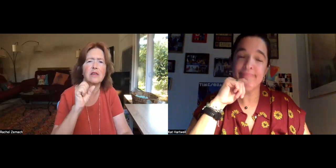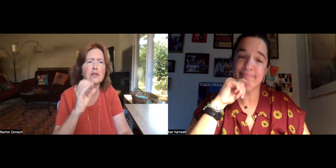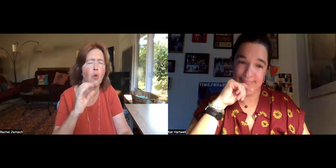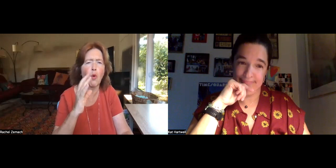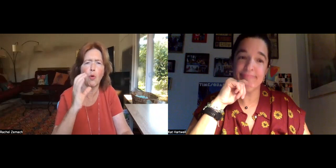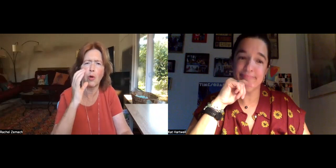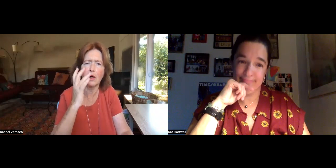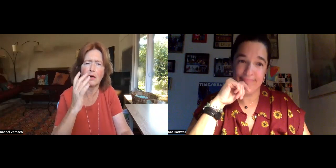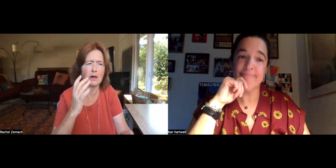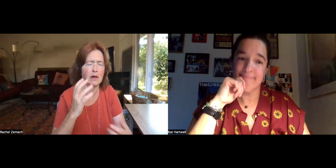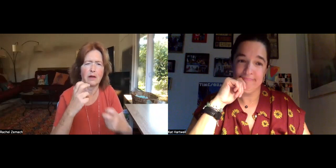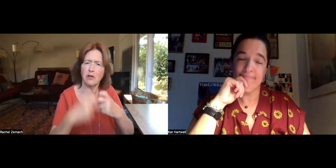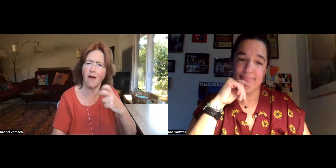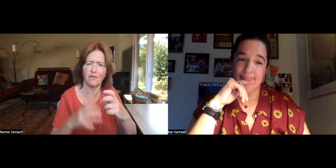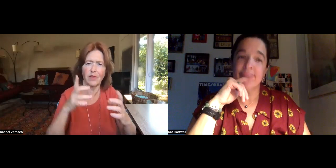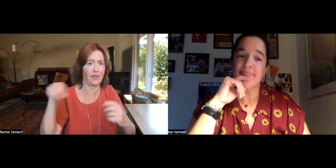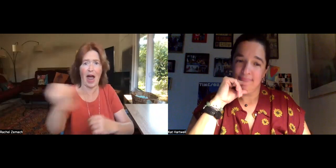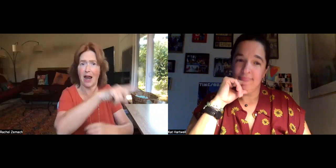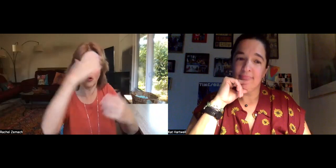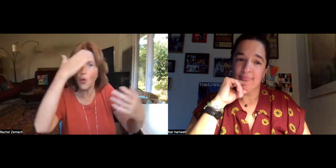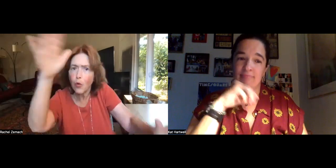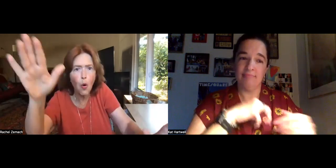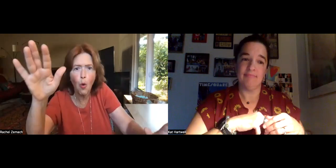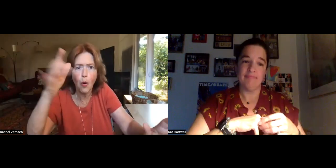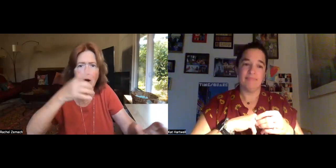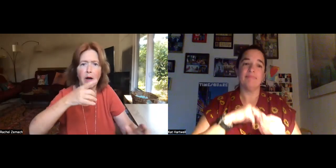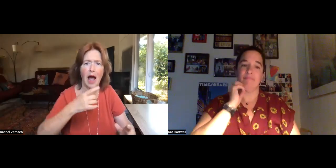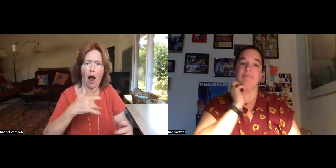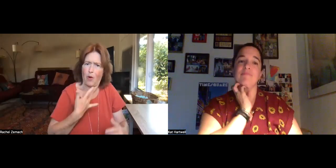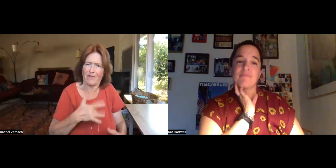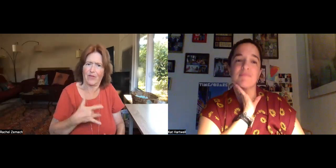So tough. They don't know how we fare.